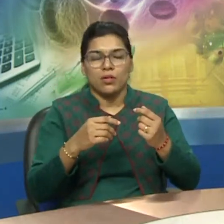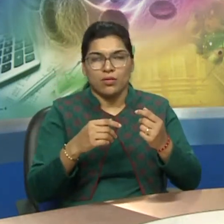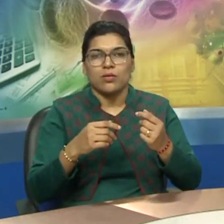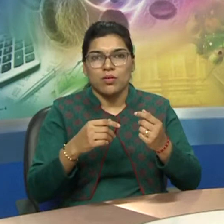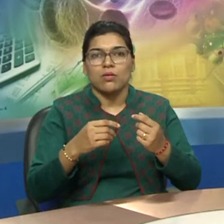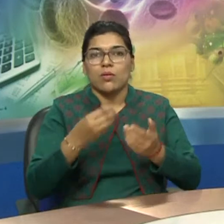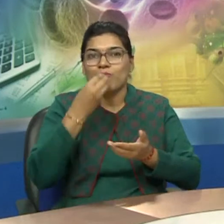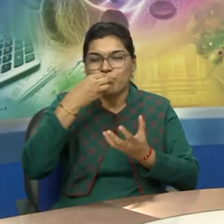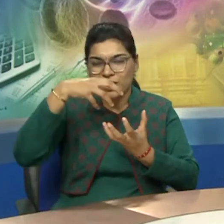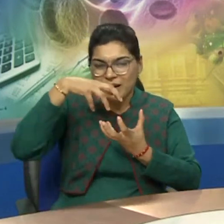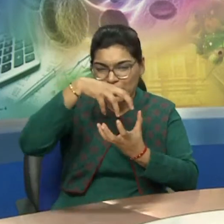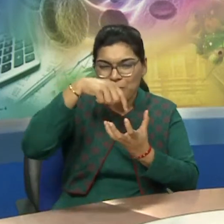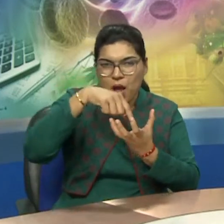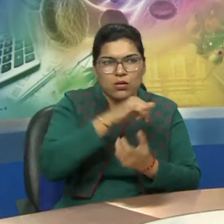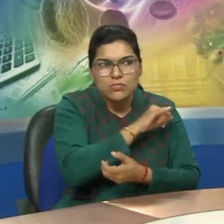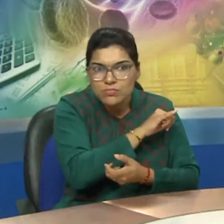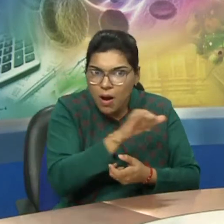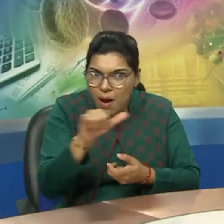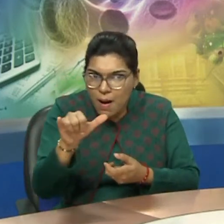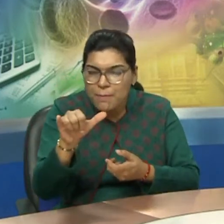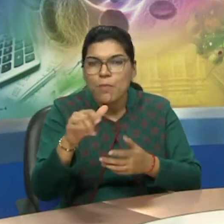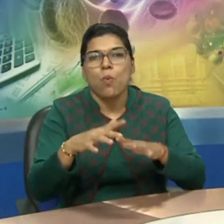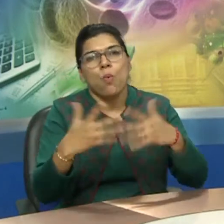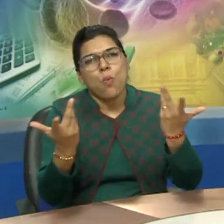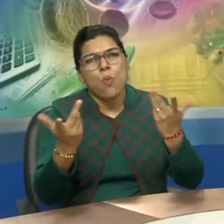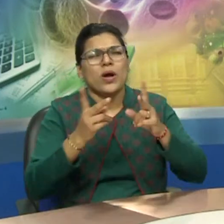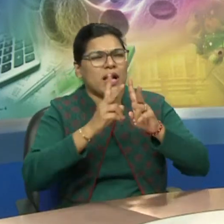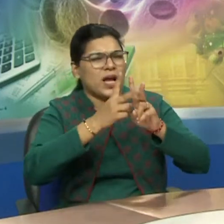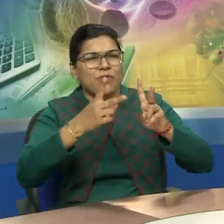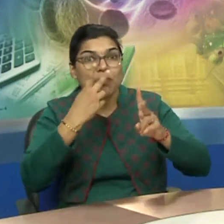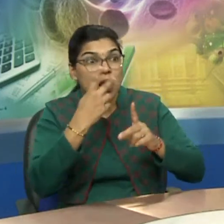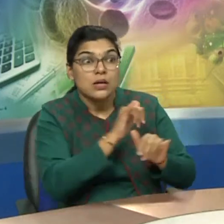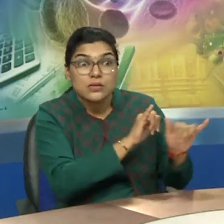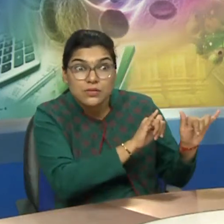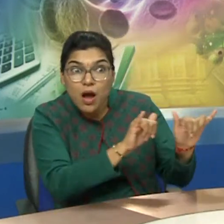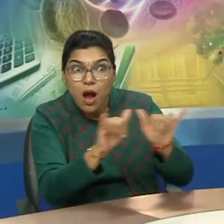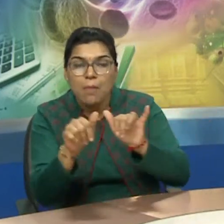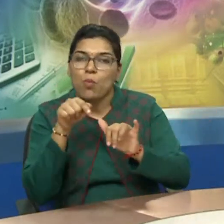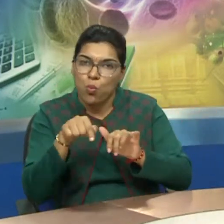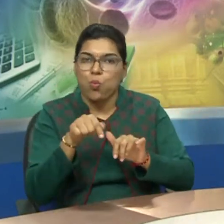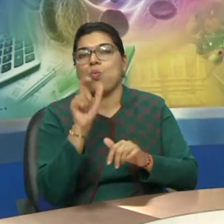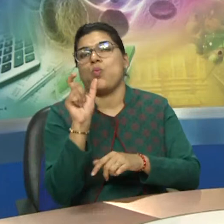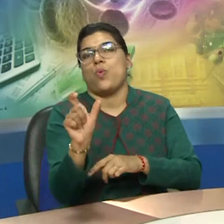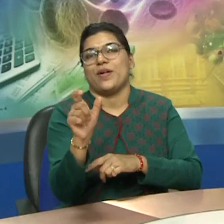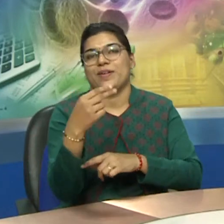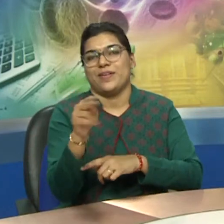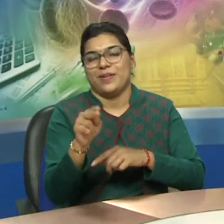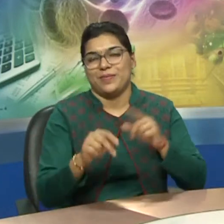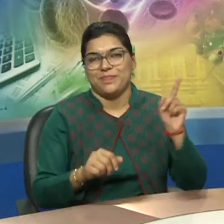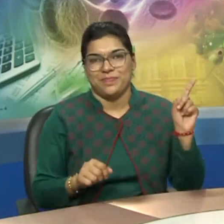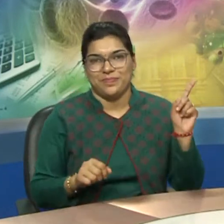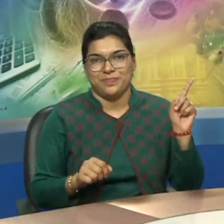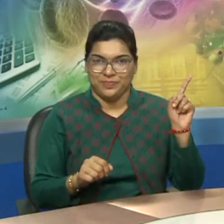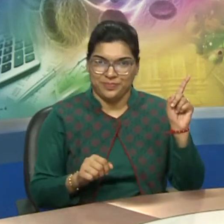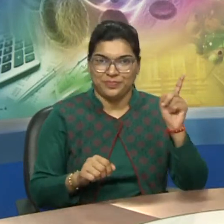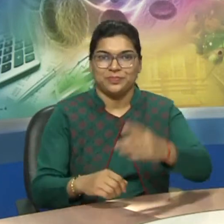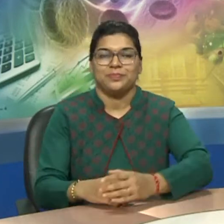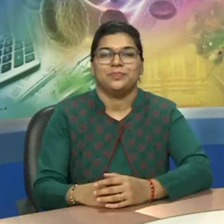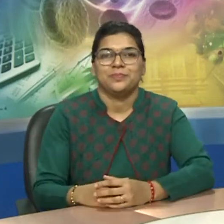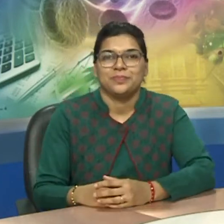There is some similarity in the things, in the sequence, in the group. So for that we use the word